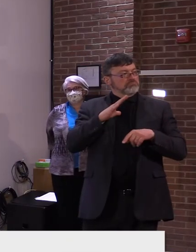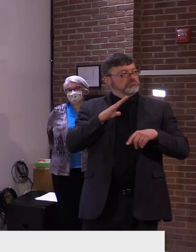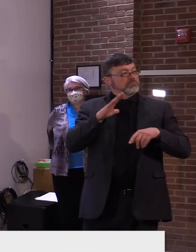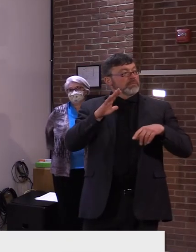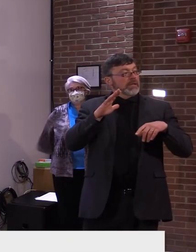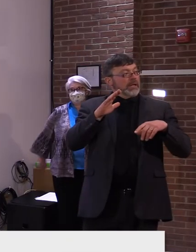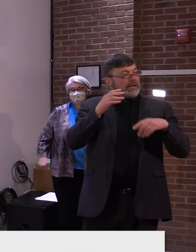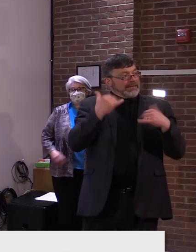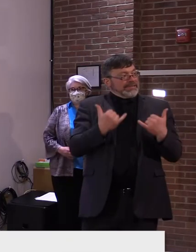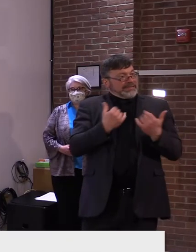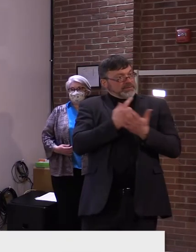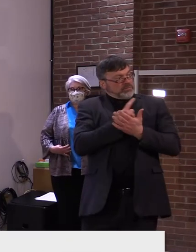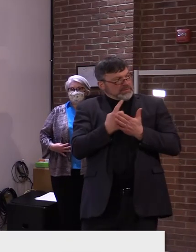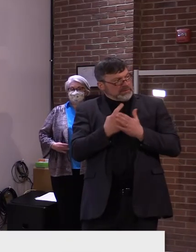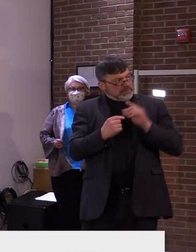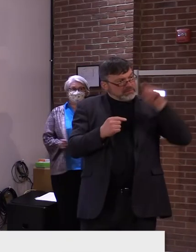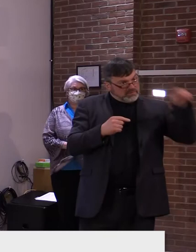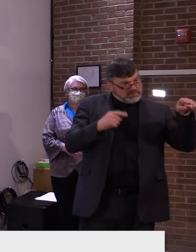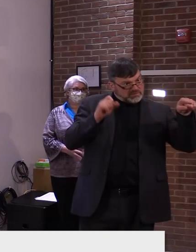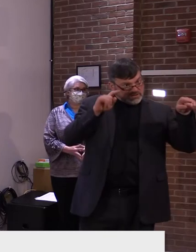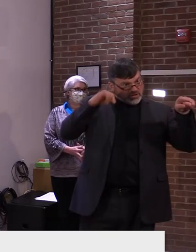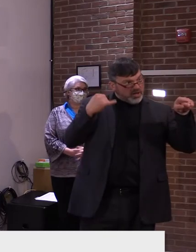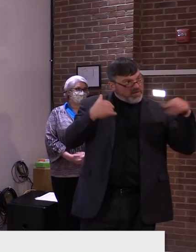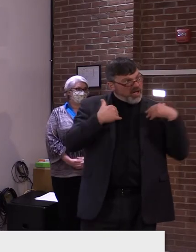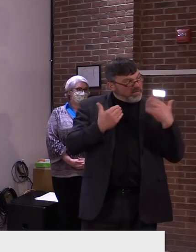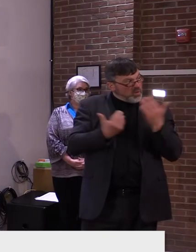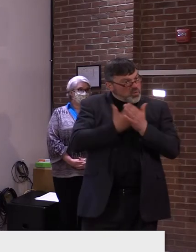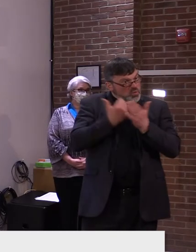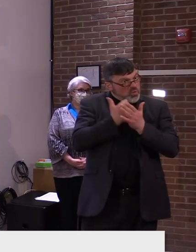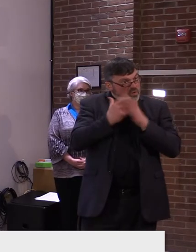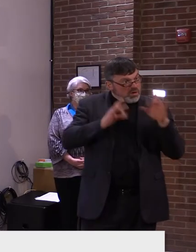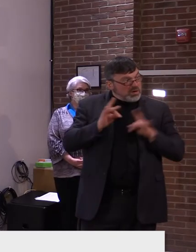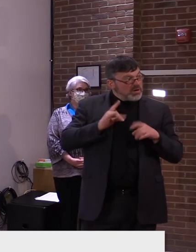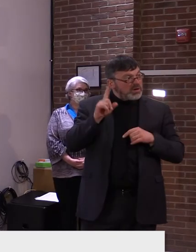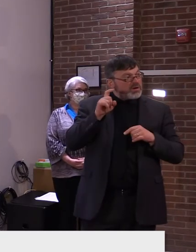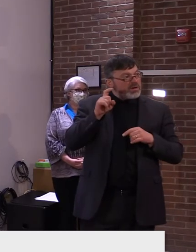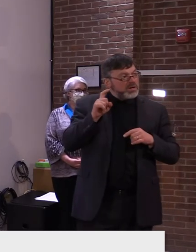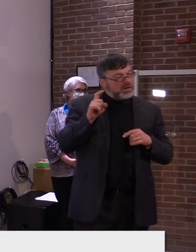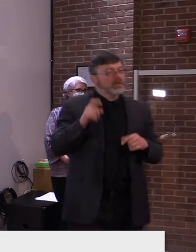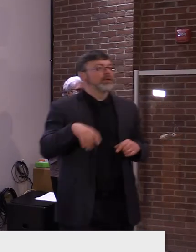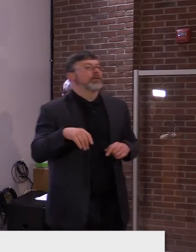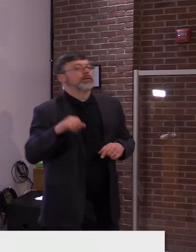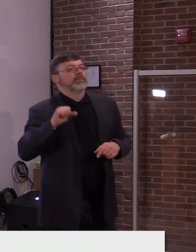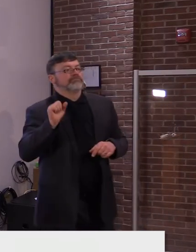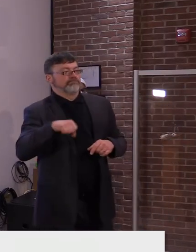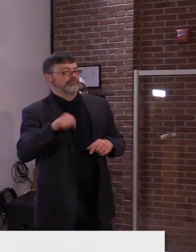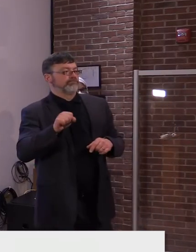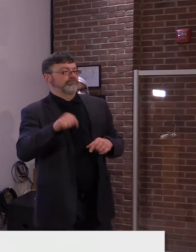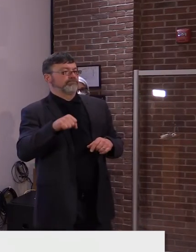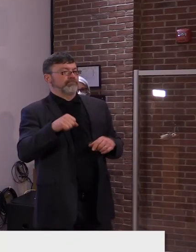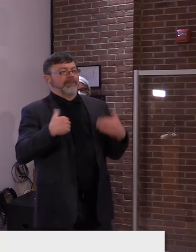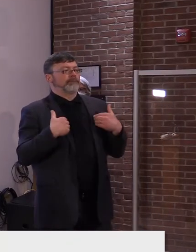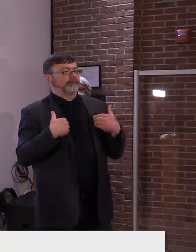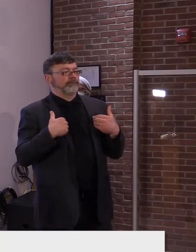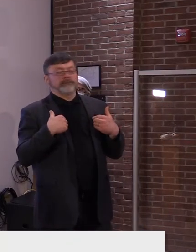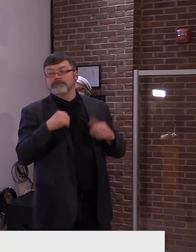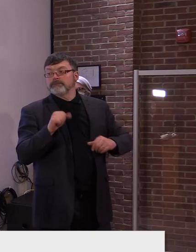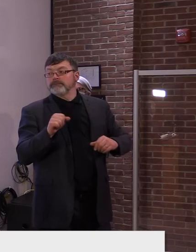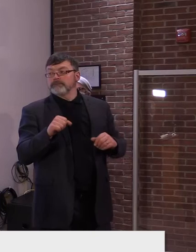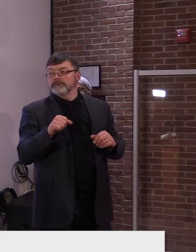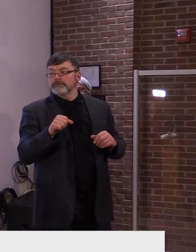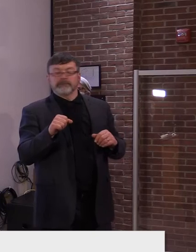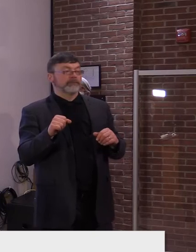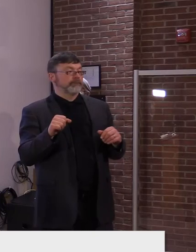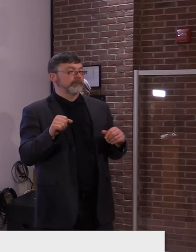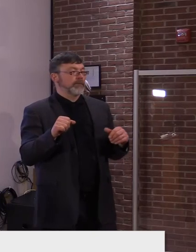absolutely. Obviously, this was picked up on a testing. I believe it was picked up on the testing, but it's standard